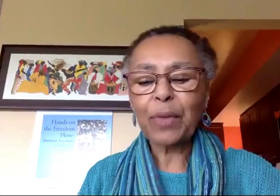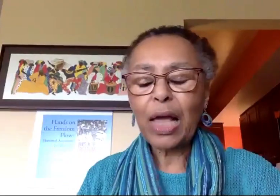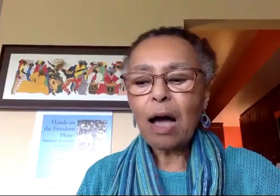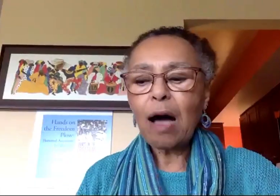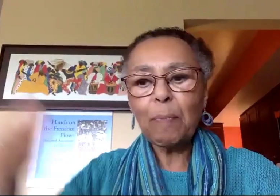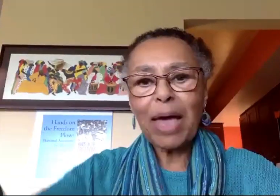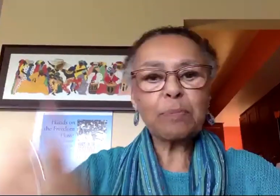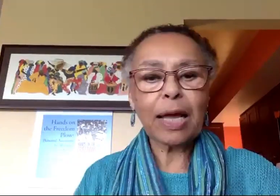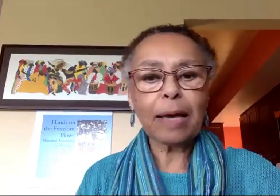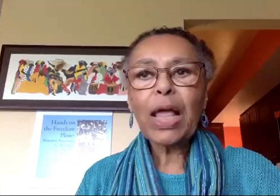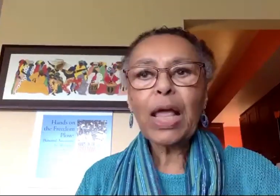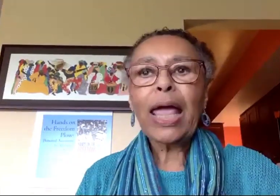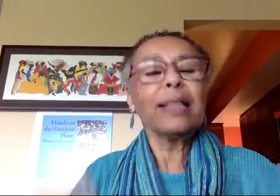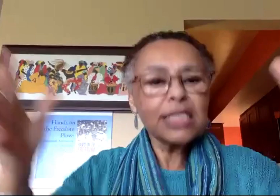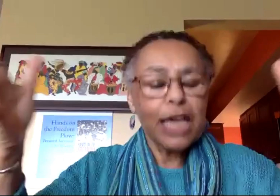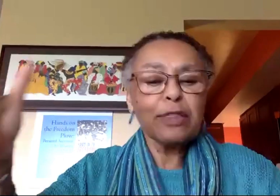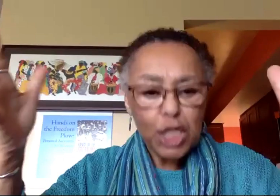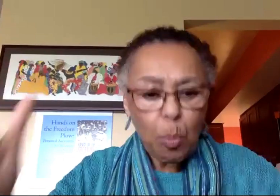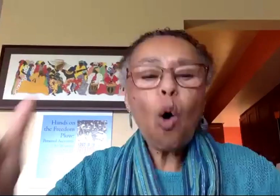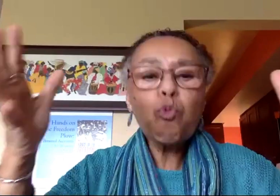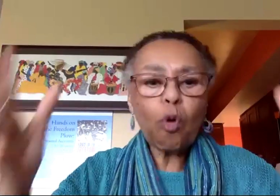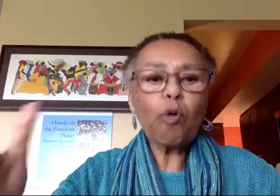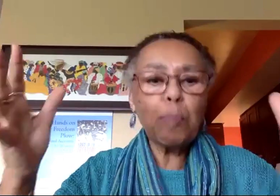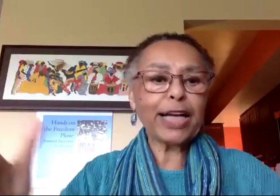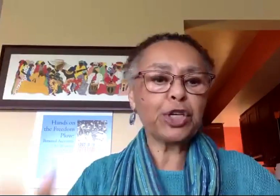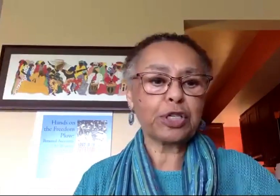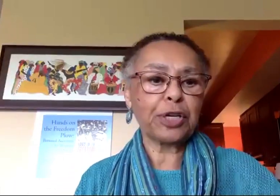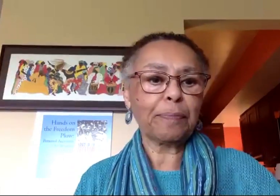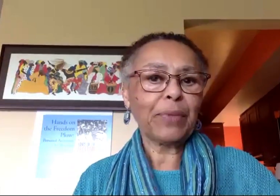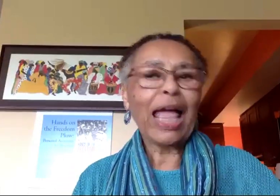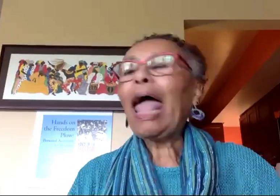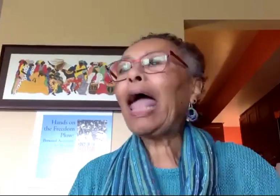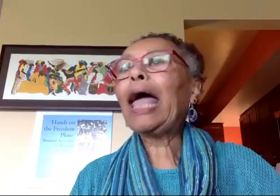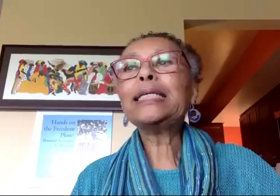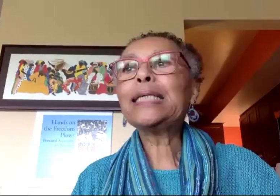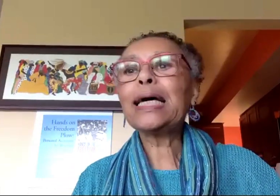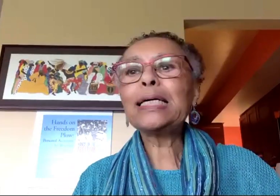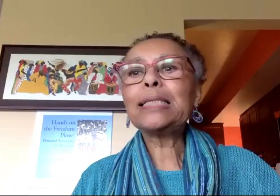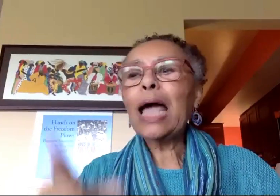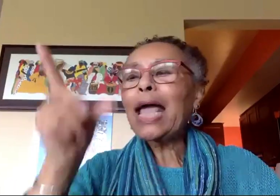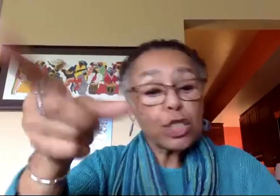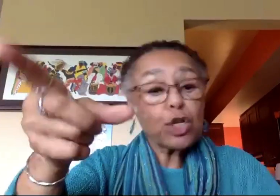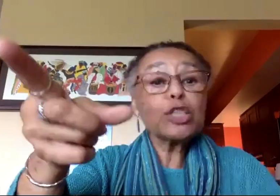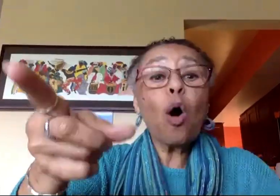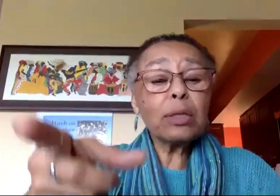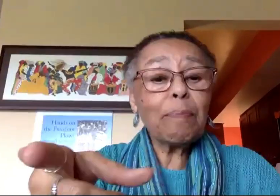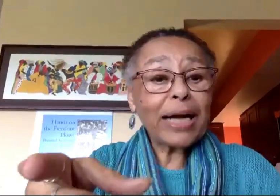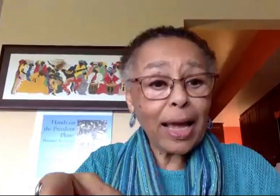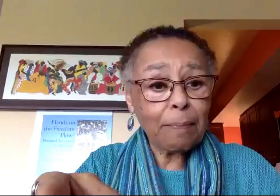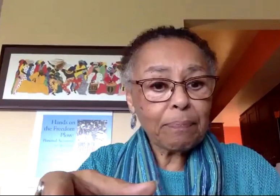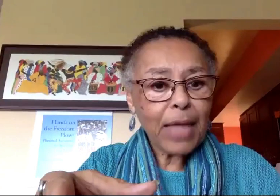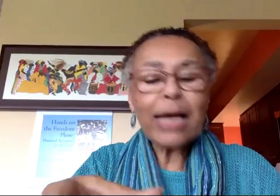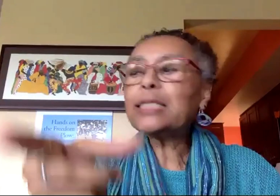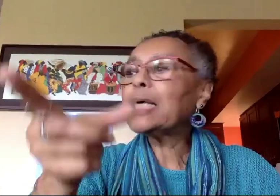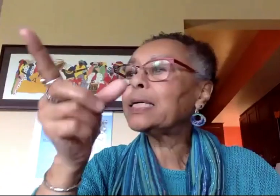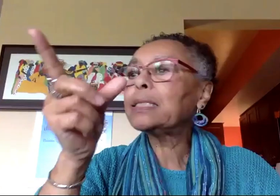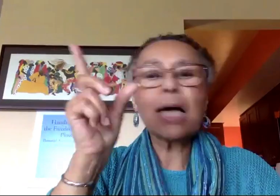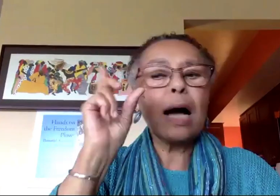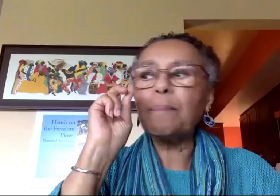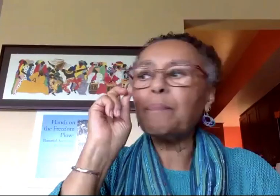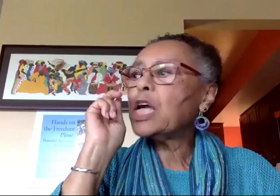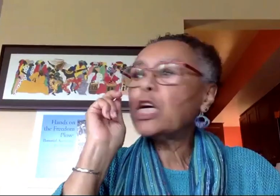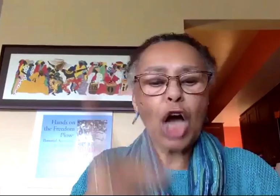the mass meeting in this small rural Black church. And he starts calling them by name. And he